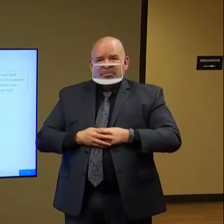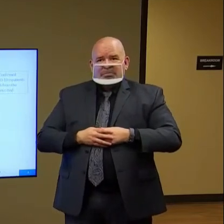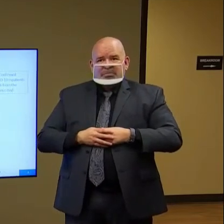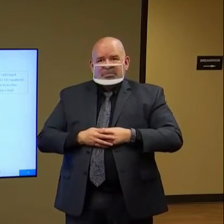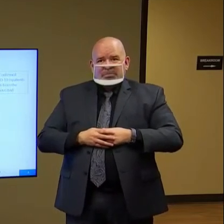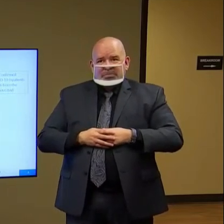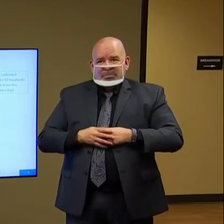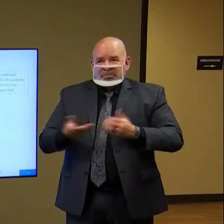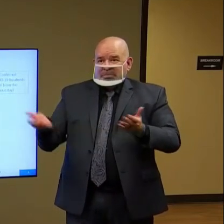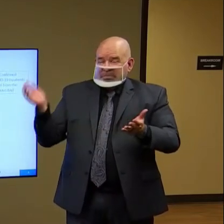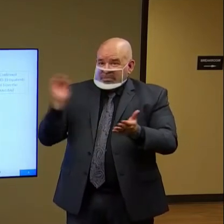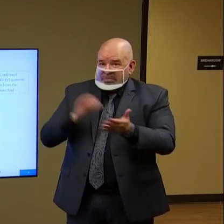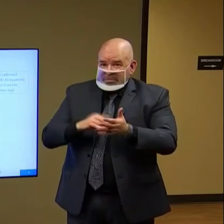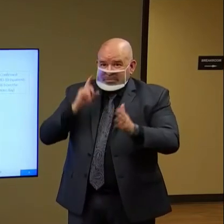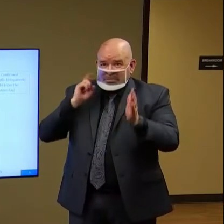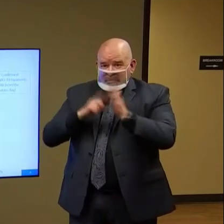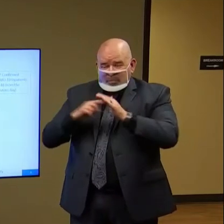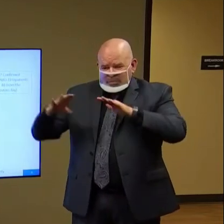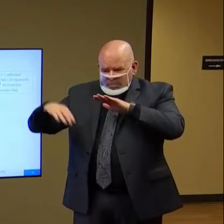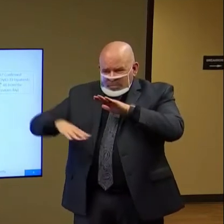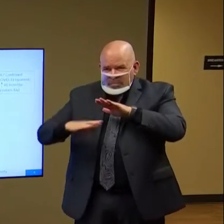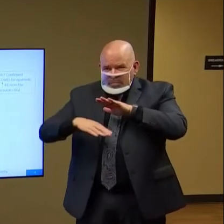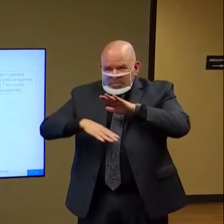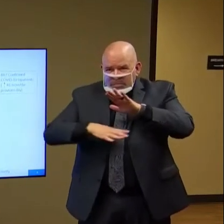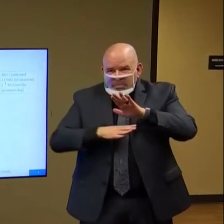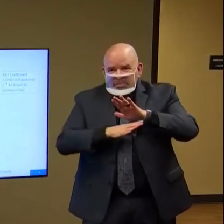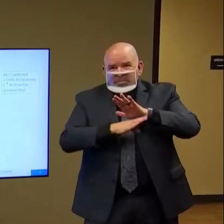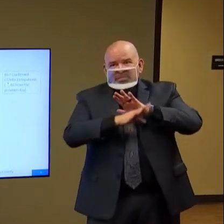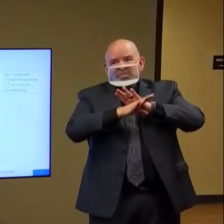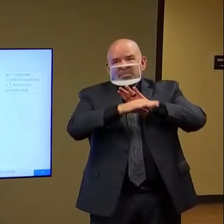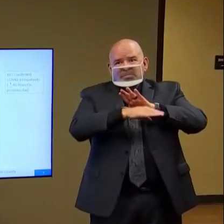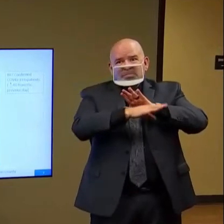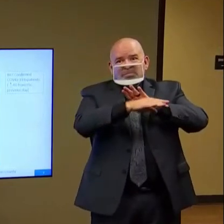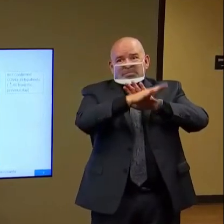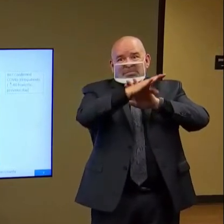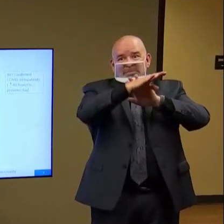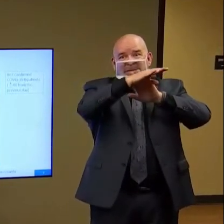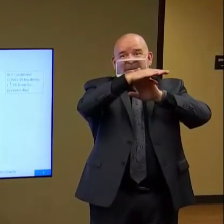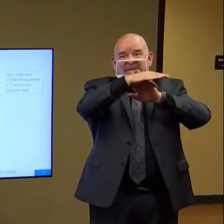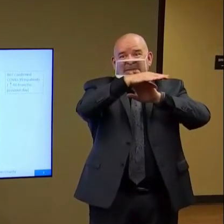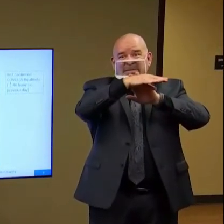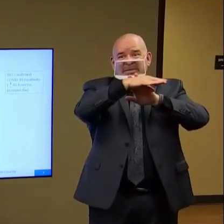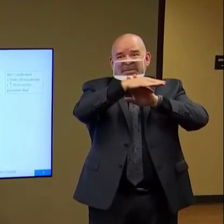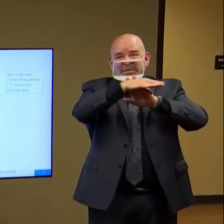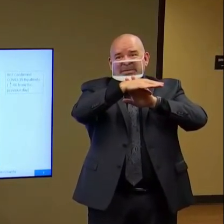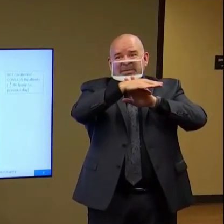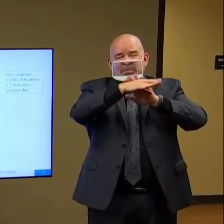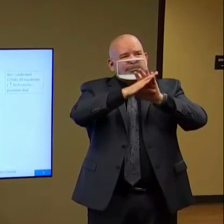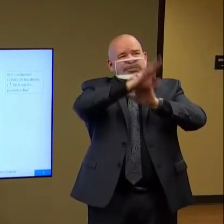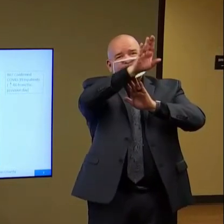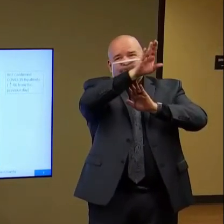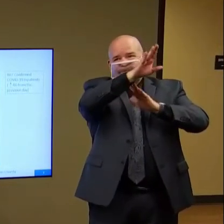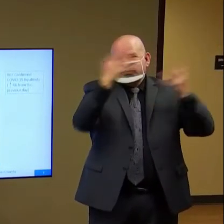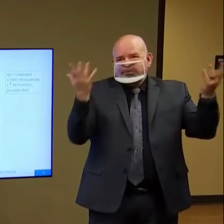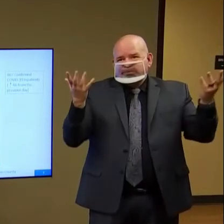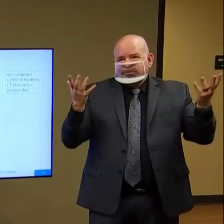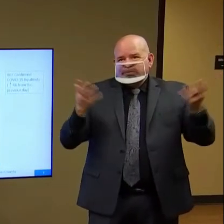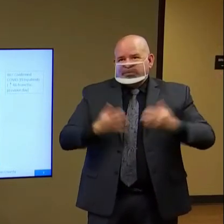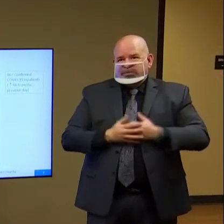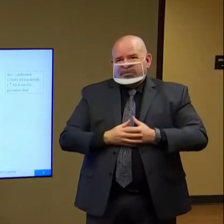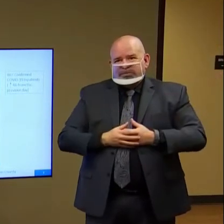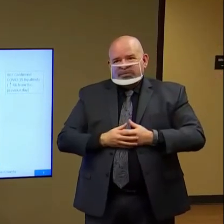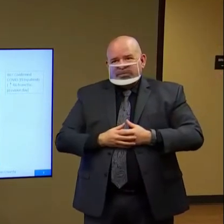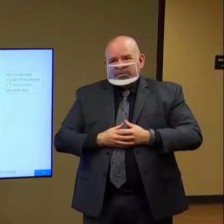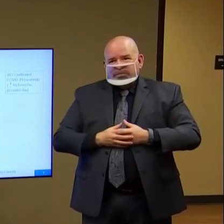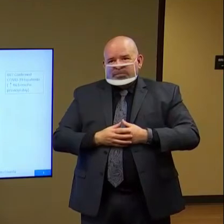flattening out in the last couple weeks right before Thanksgiving, but we're at record highs. As we've been saying,